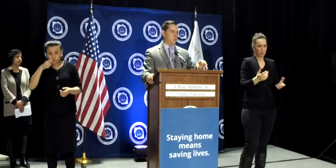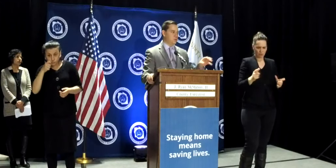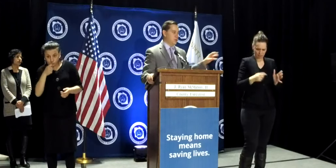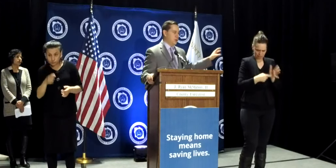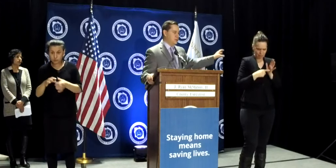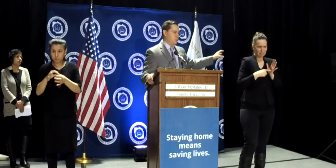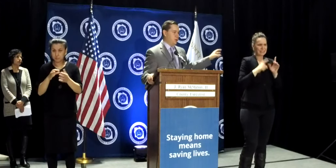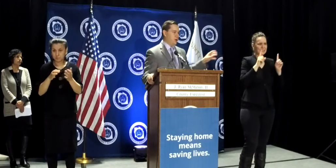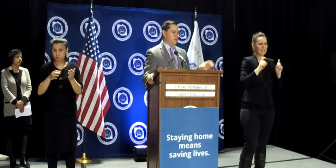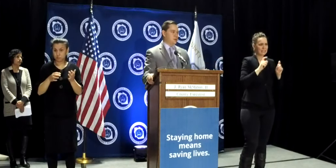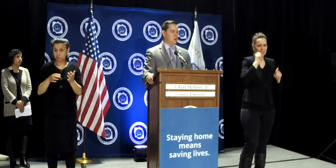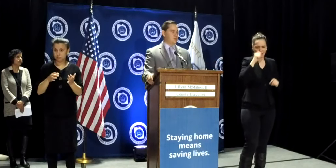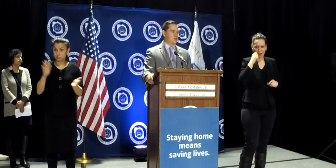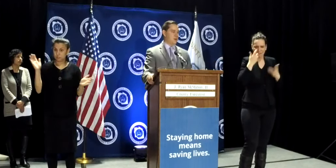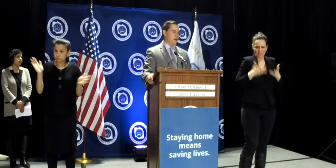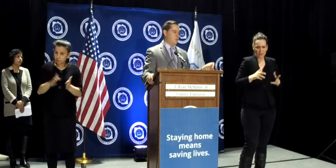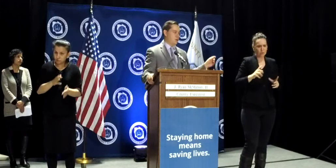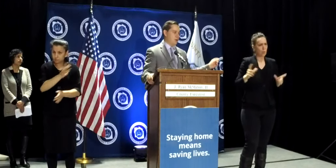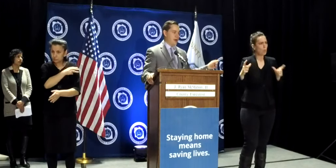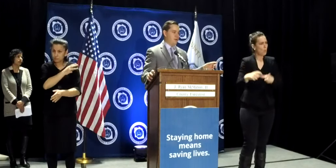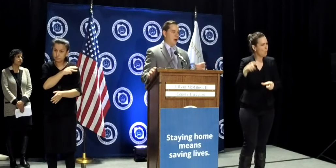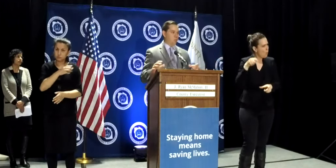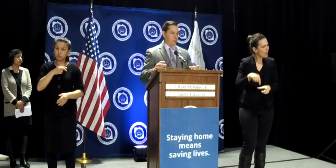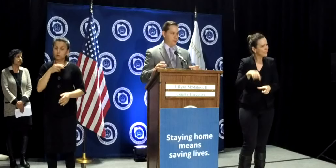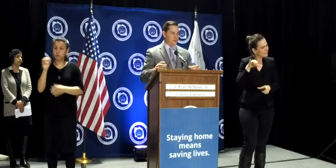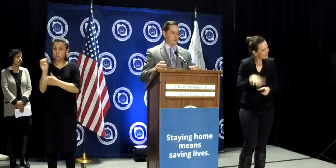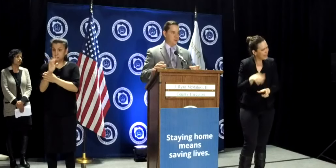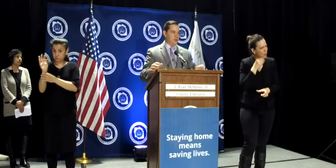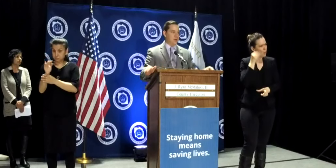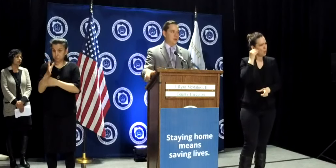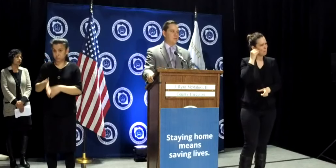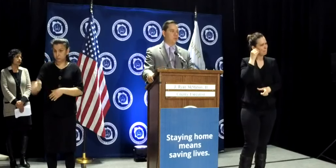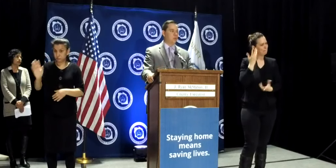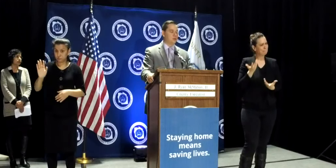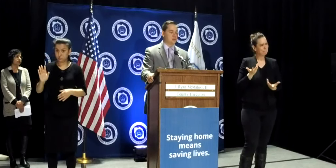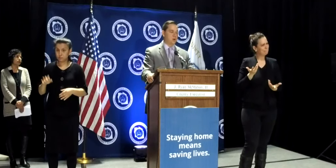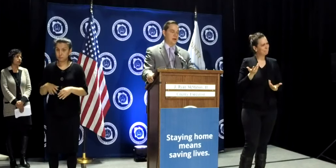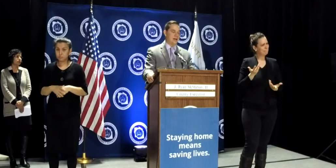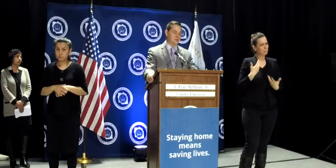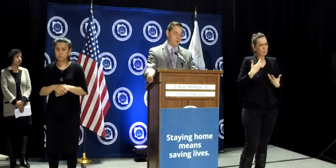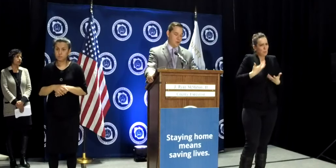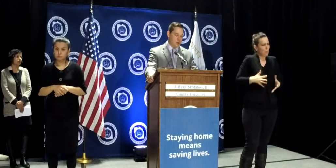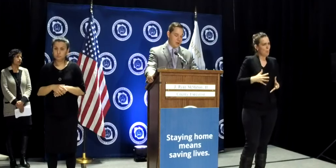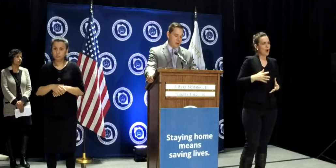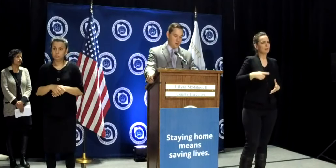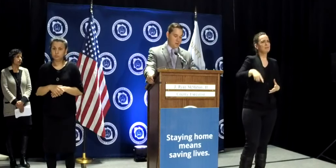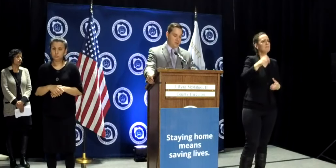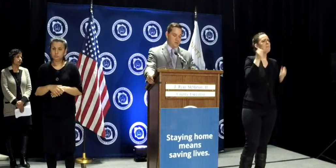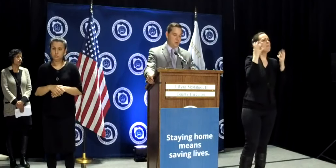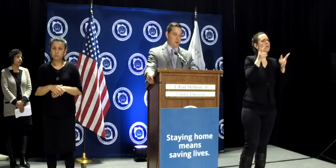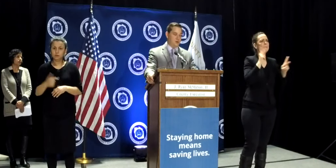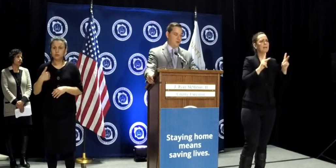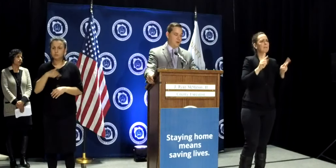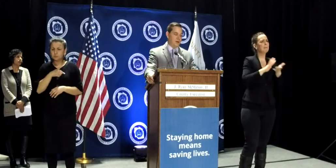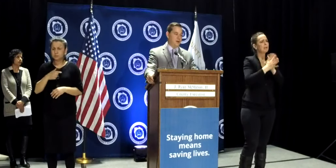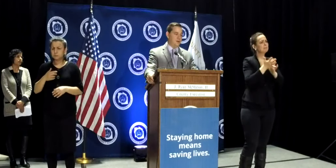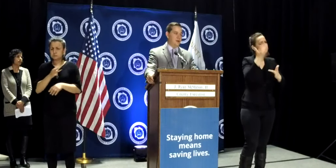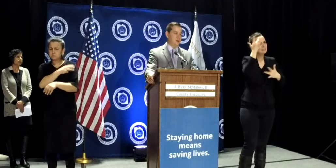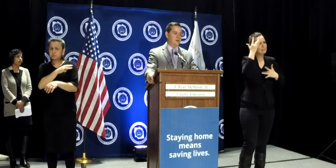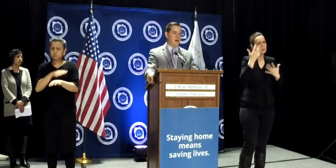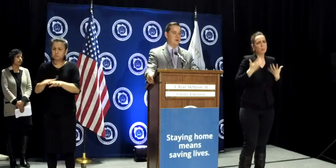emergency rooms, it's somewhere else, so that we don't have outbreaks of employees and whatnot. So this is